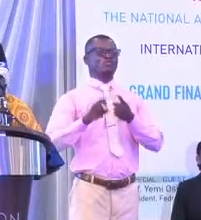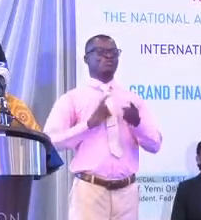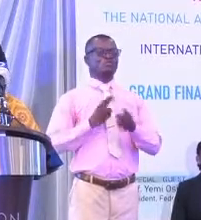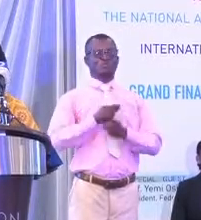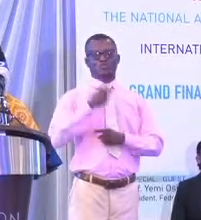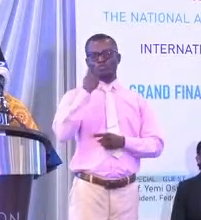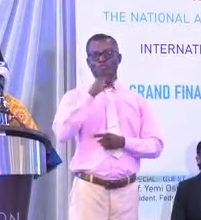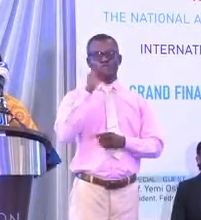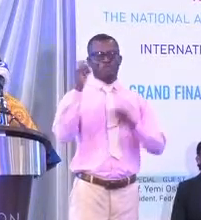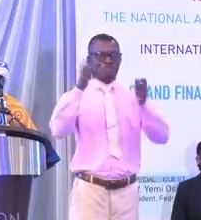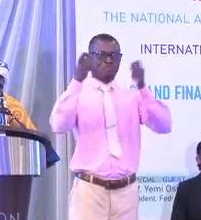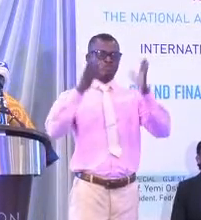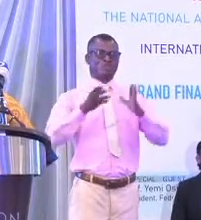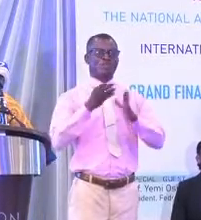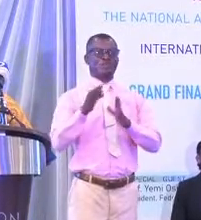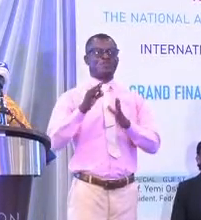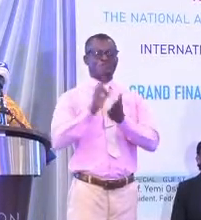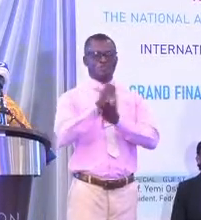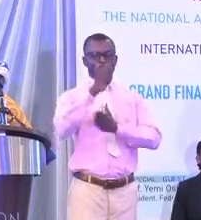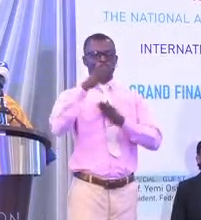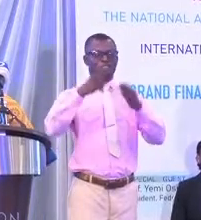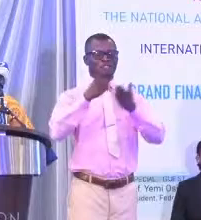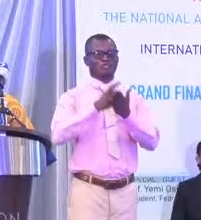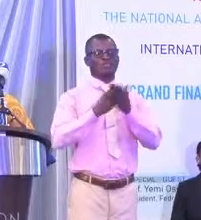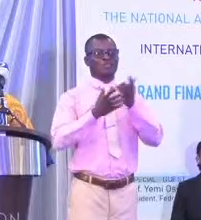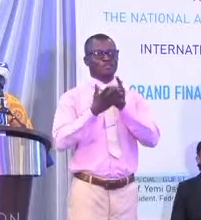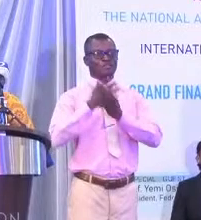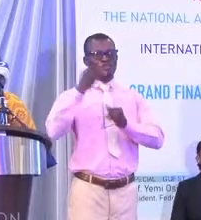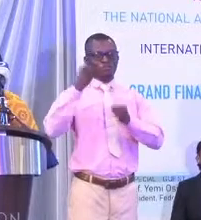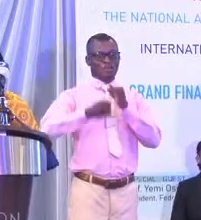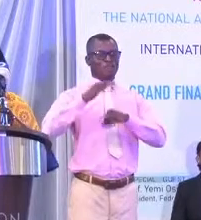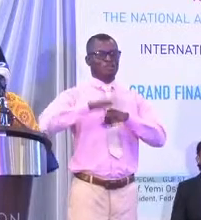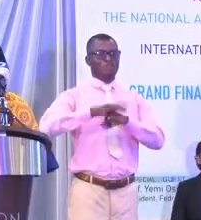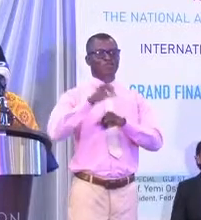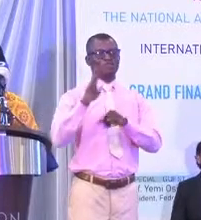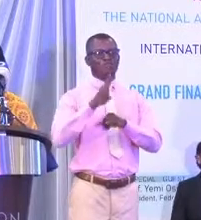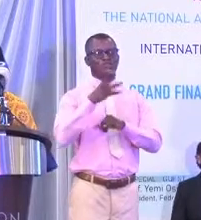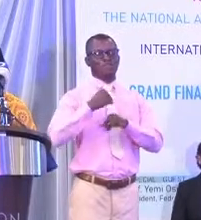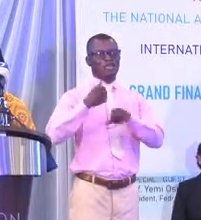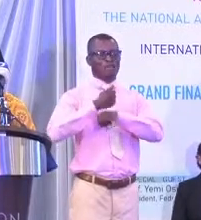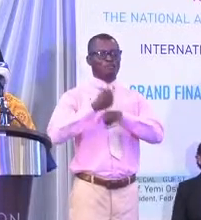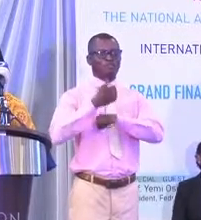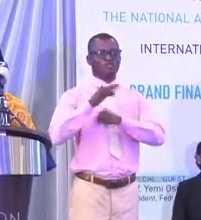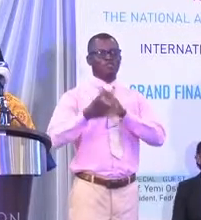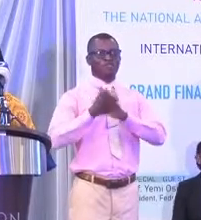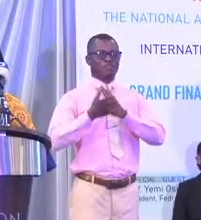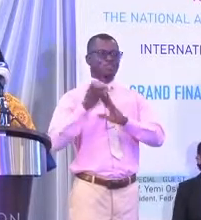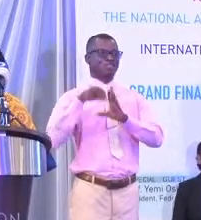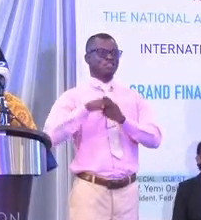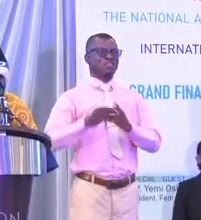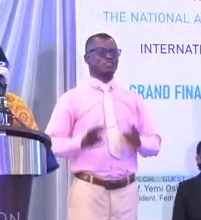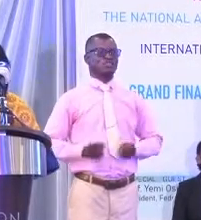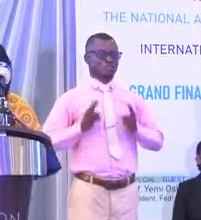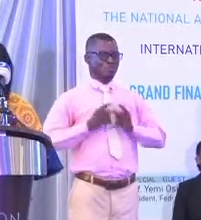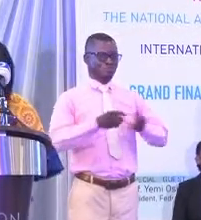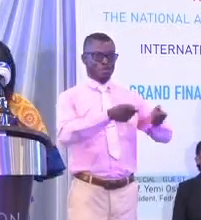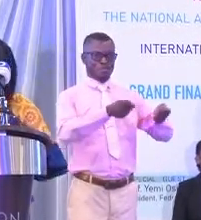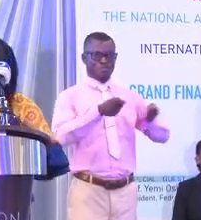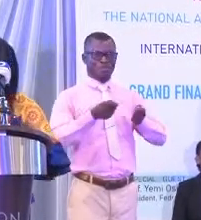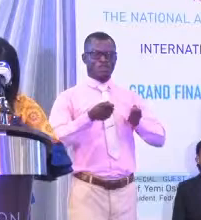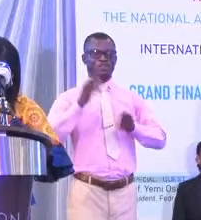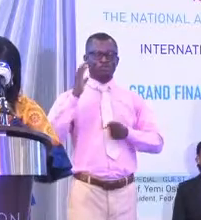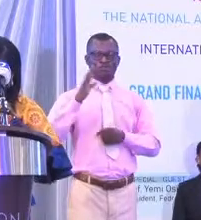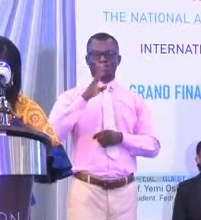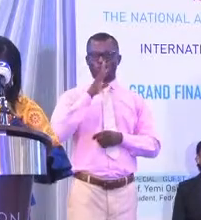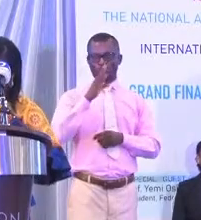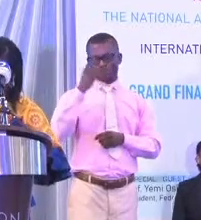the Inter-University Debate Finals on the use and abuse of technology in human trafficking will